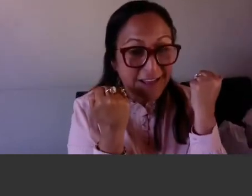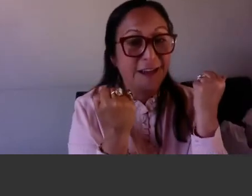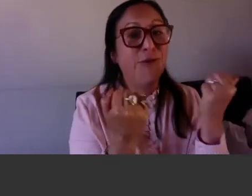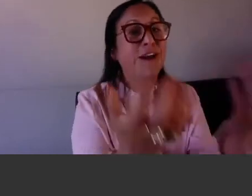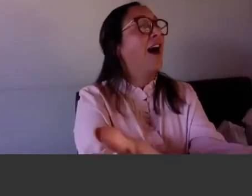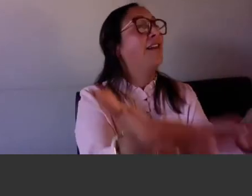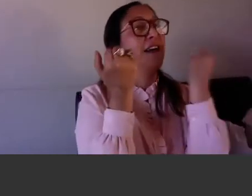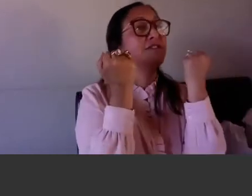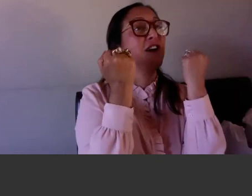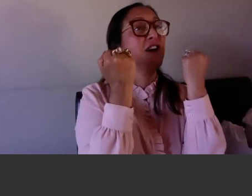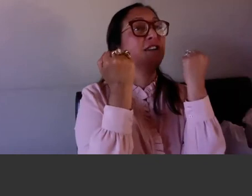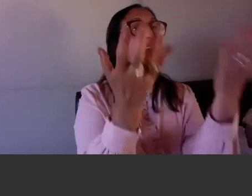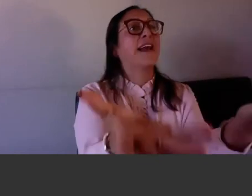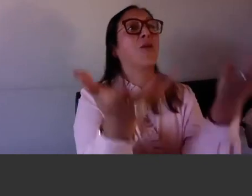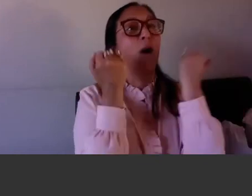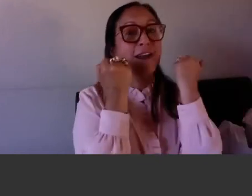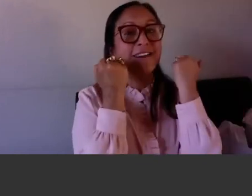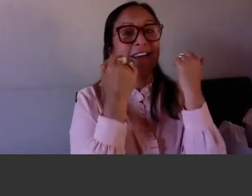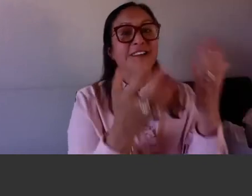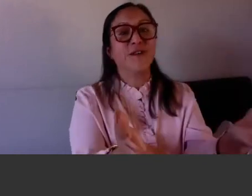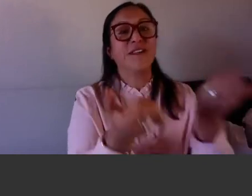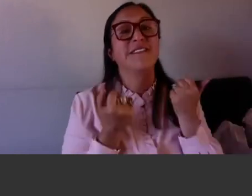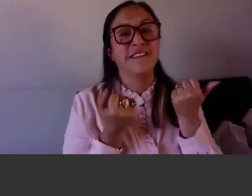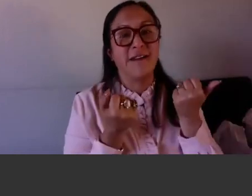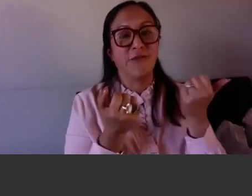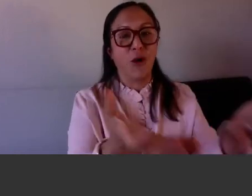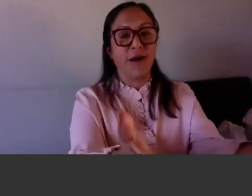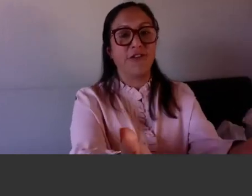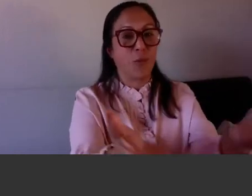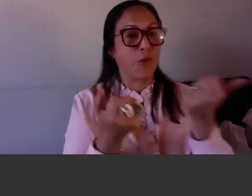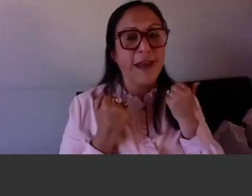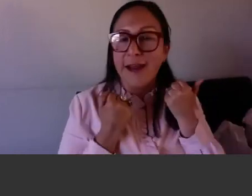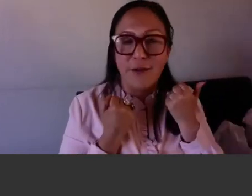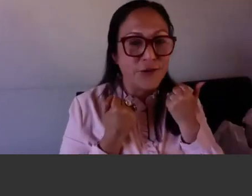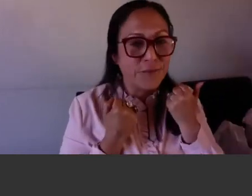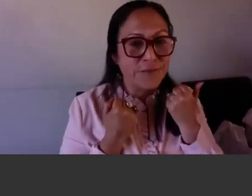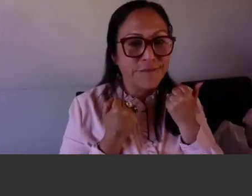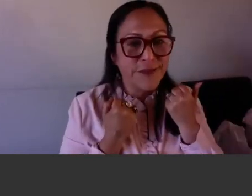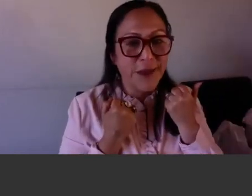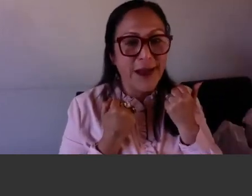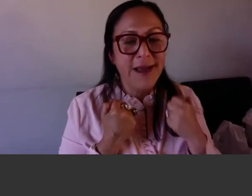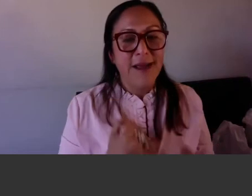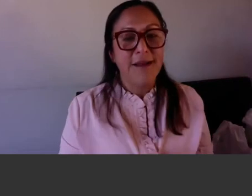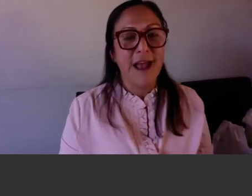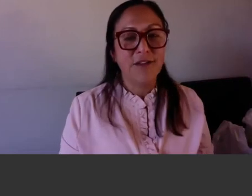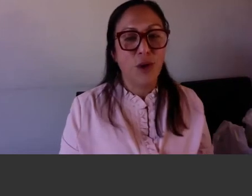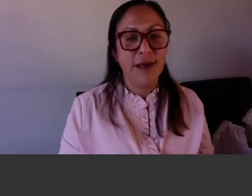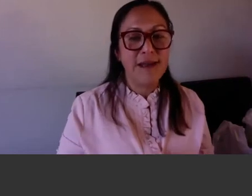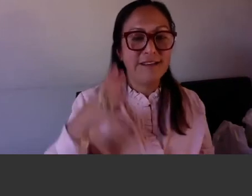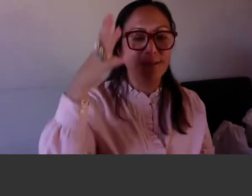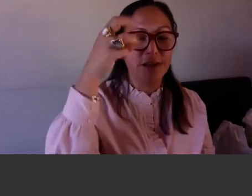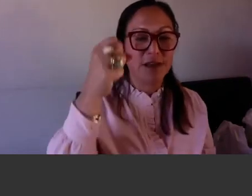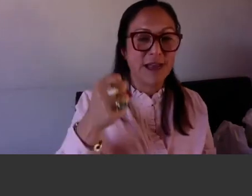cake. I love chocolate cake. I want it. So this is the sign for want, just bringing it closer. Okay? Next